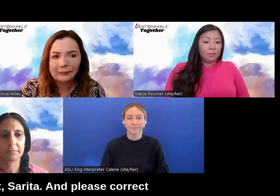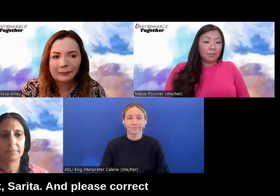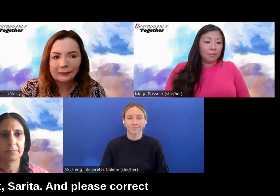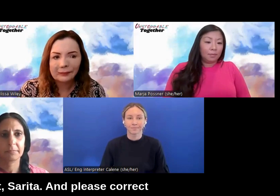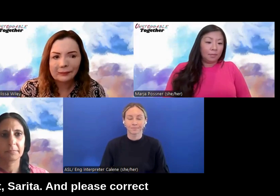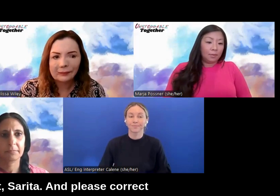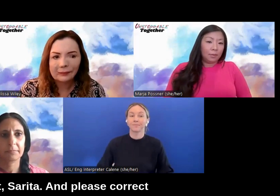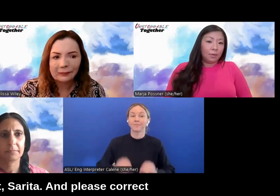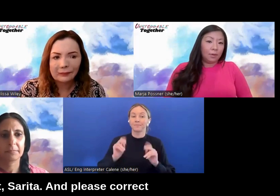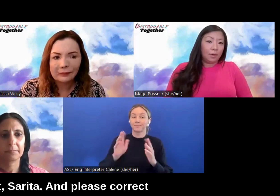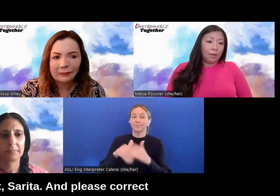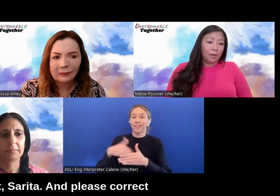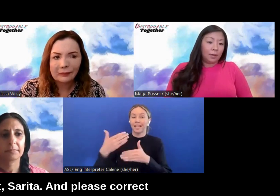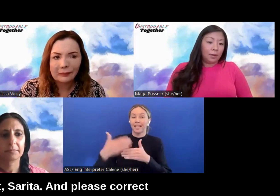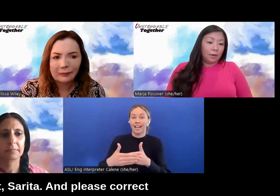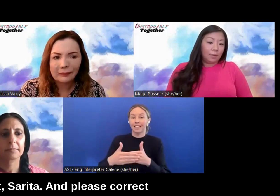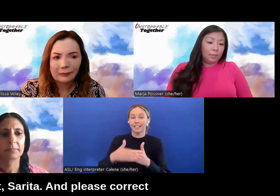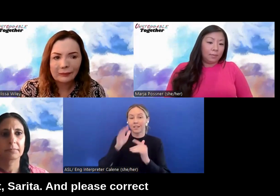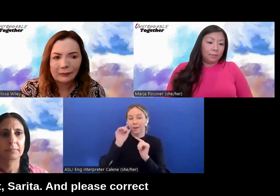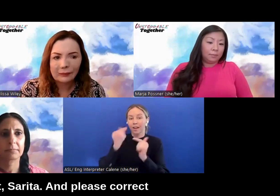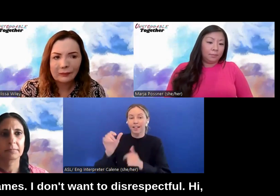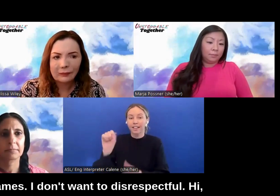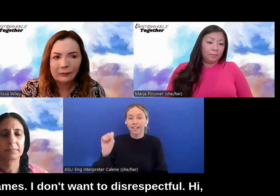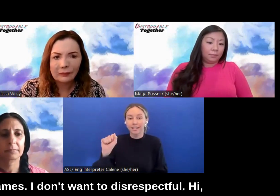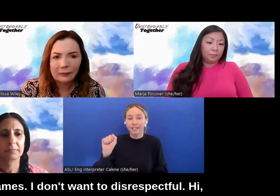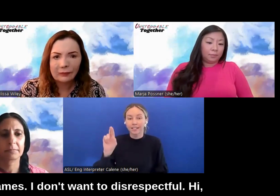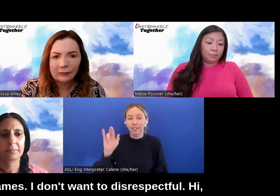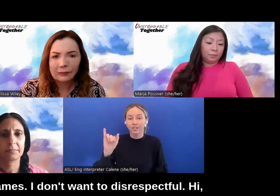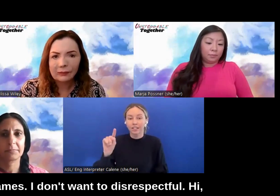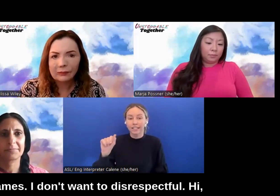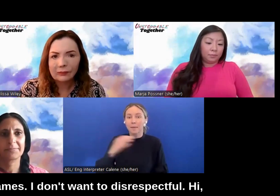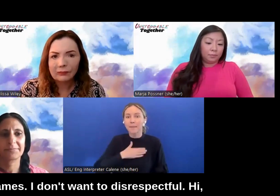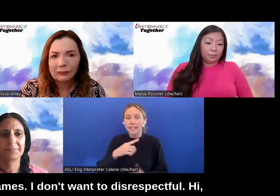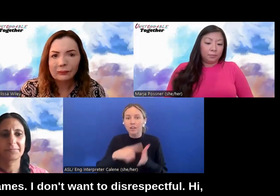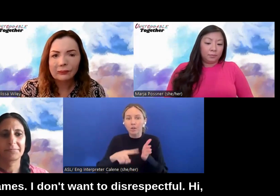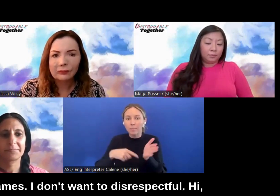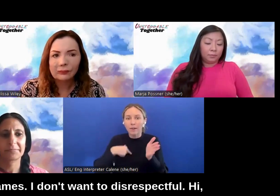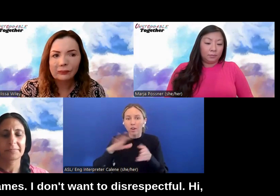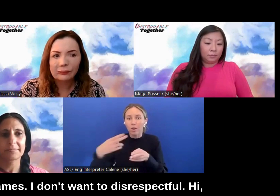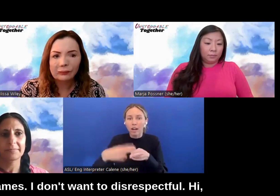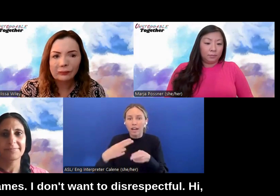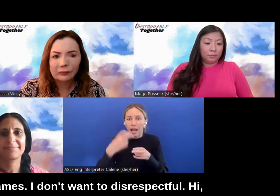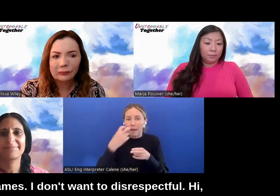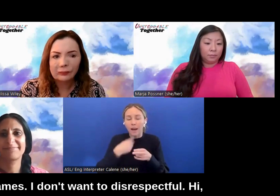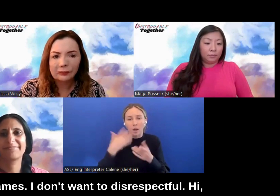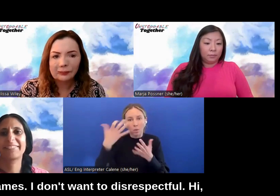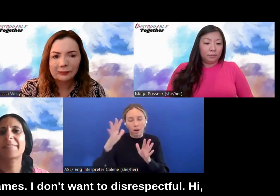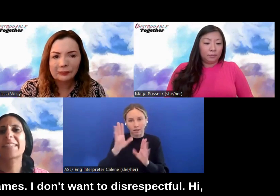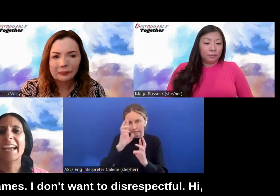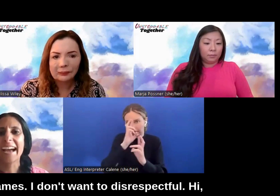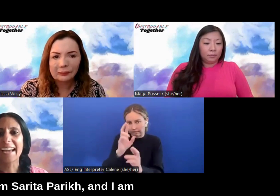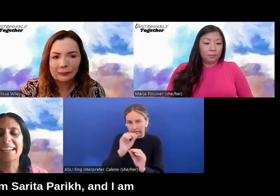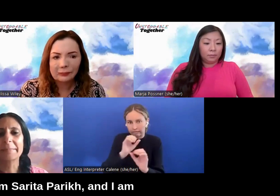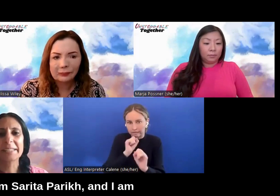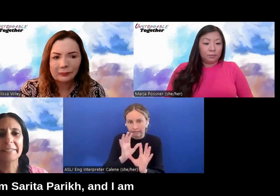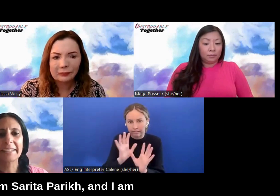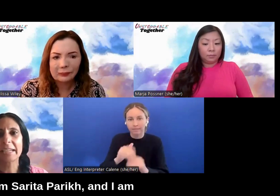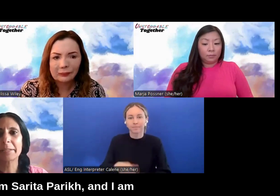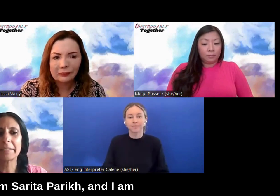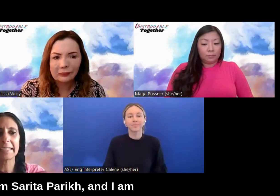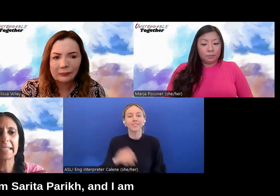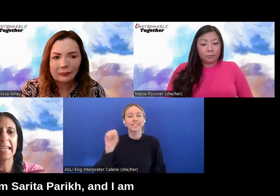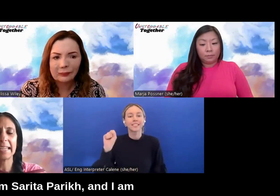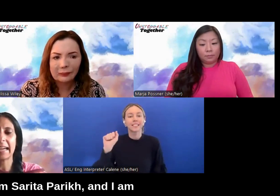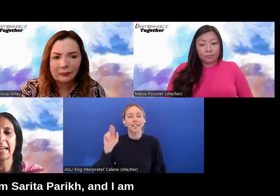Okay, next, Sarita, and please correct me on your names. I don't want to be disrespectful. Hi, I'm